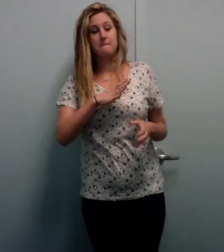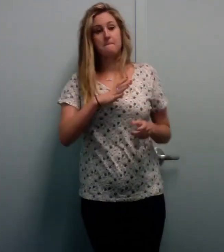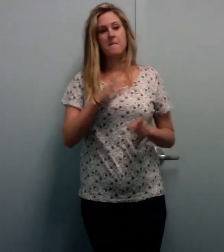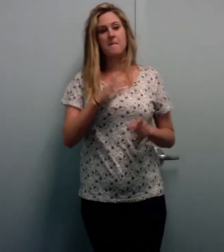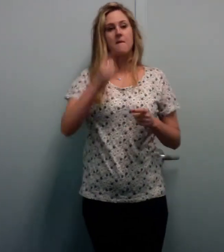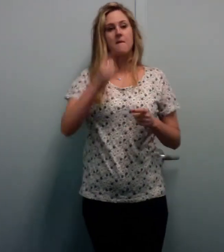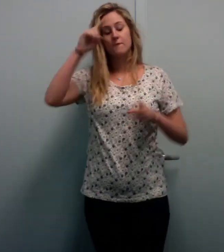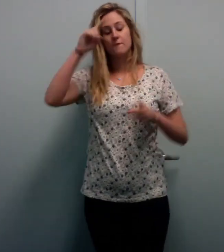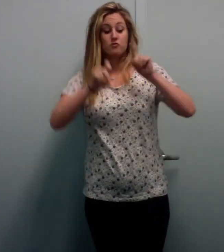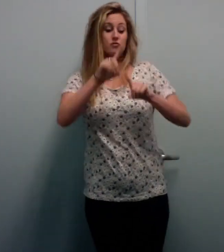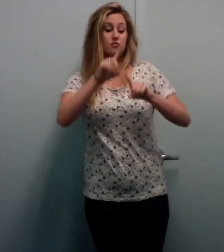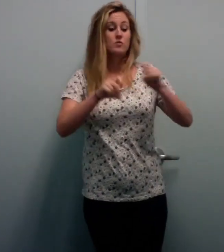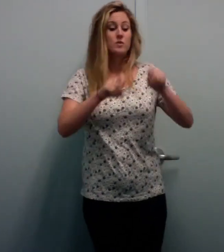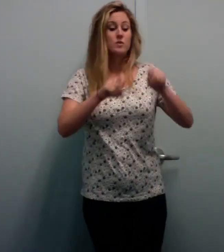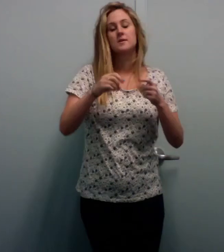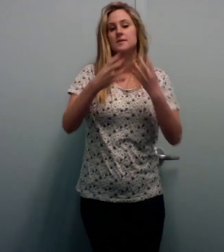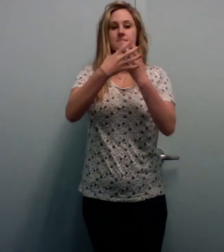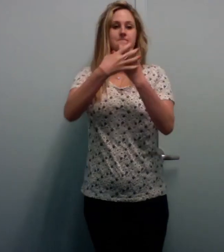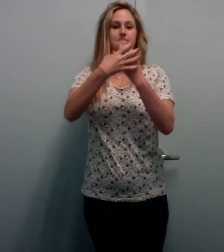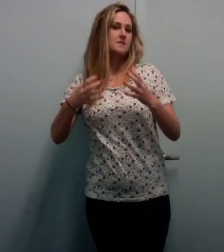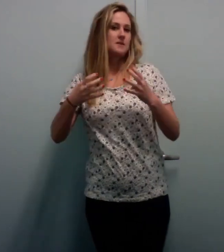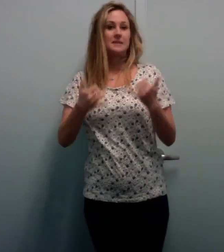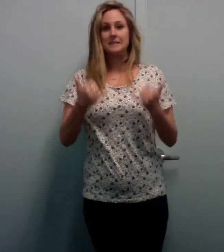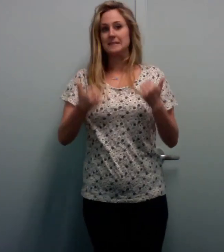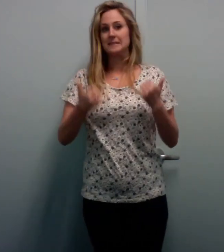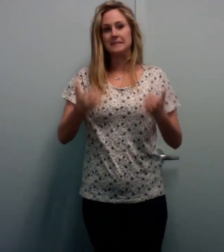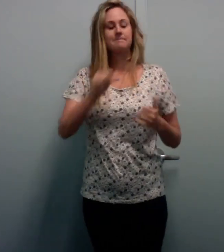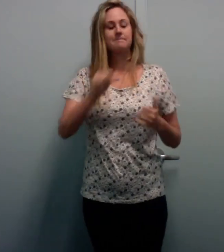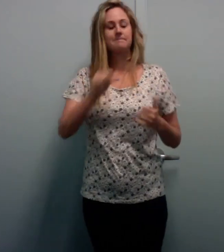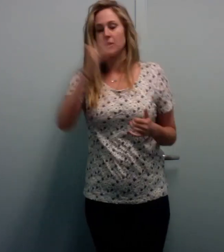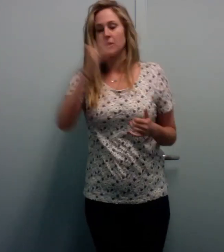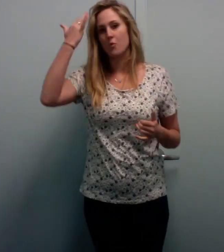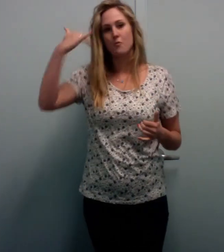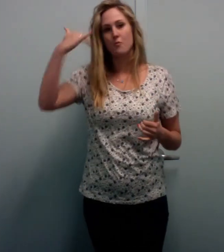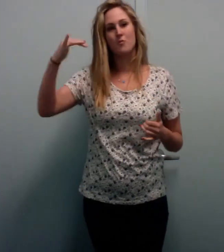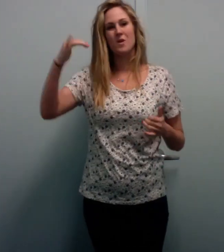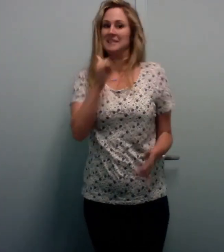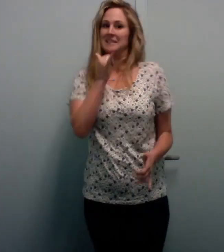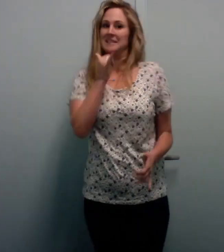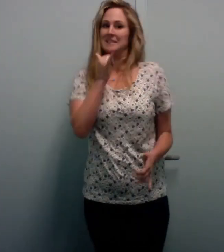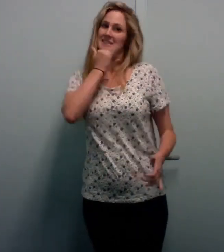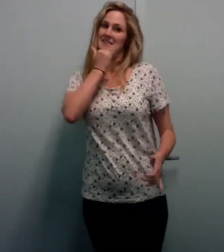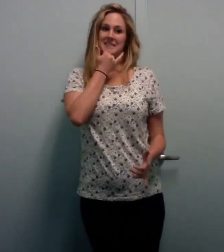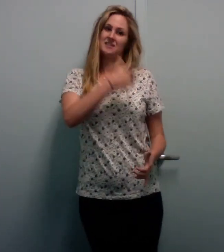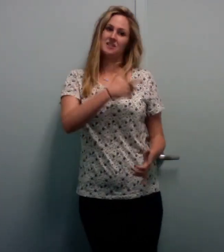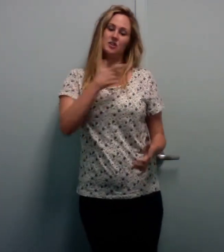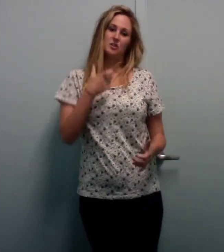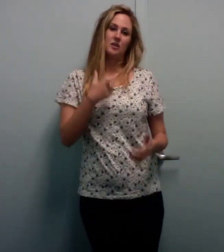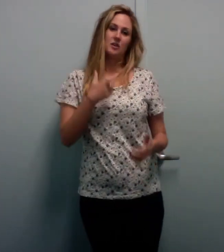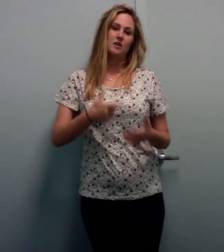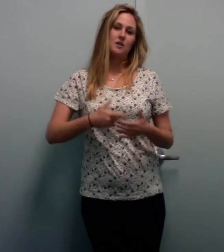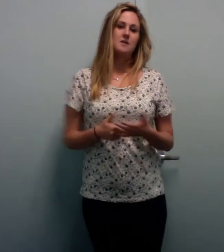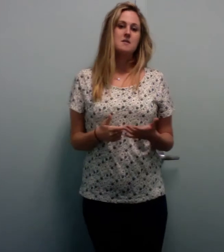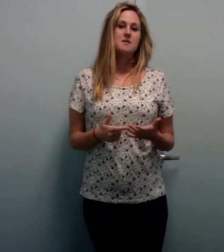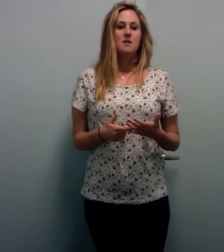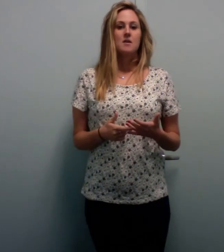tonight because police say this was an accident. Outside the Eagle Arms gun show at the Bloomsburg Fairgrounds, the sign